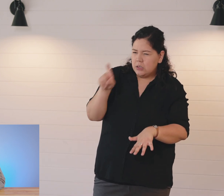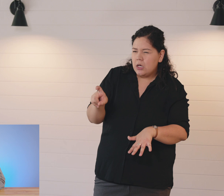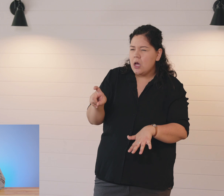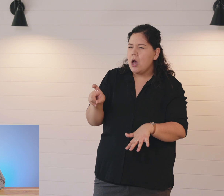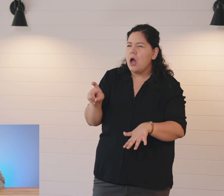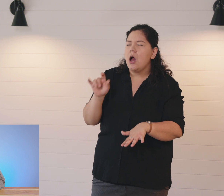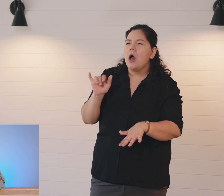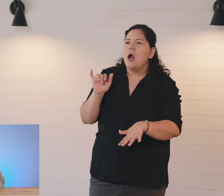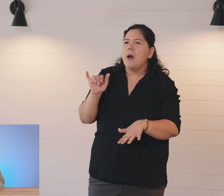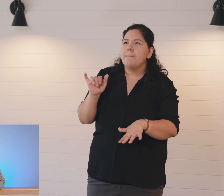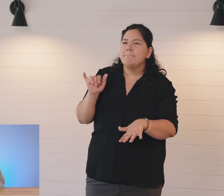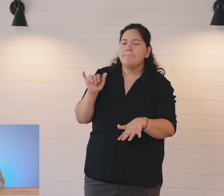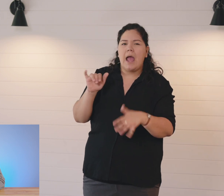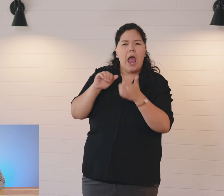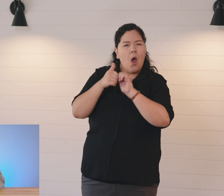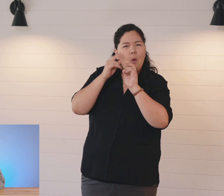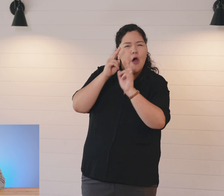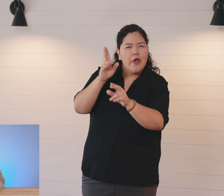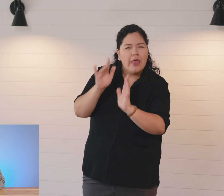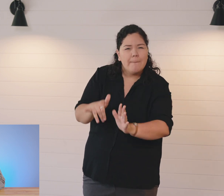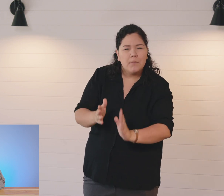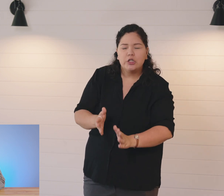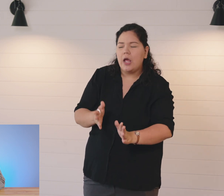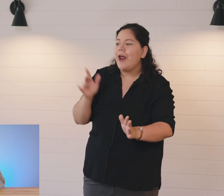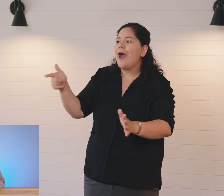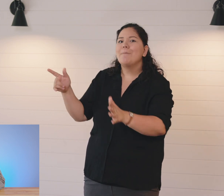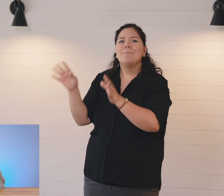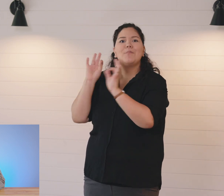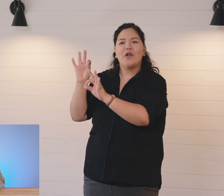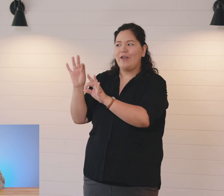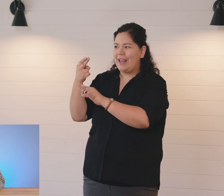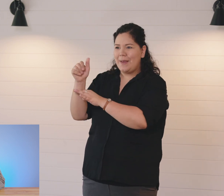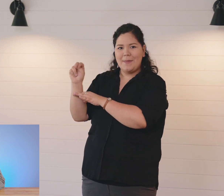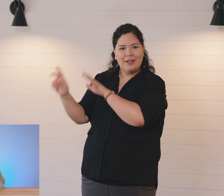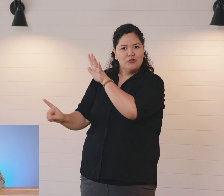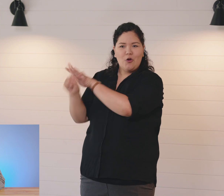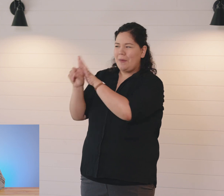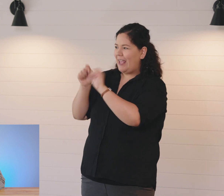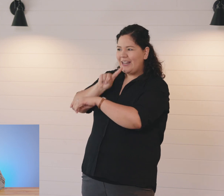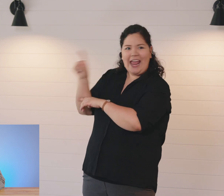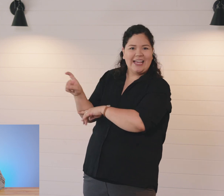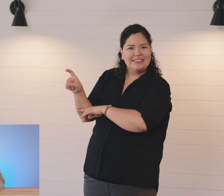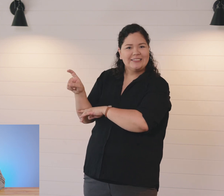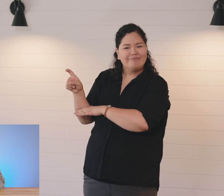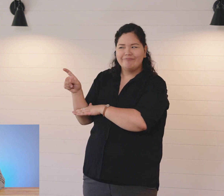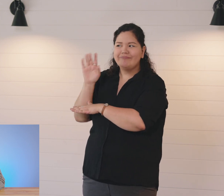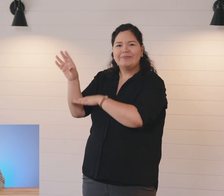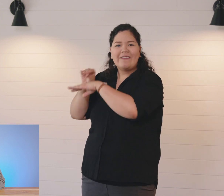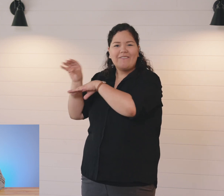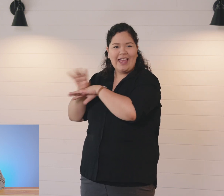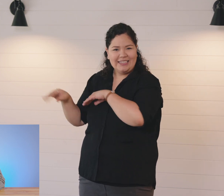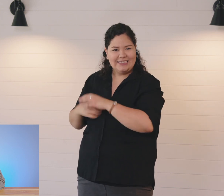great advisor shows up so that he can ask him. Haman's arrogance, which is bolstered by Esther's invitation to the